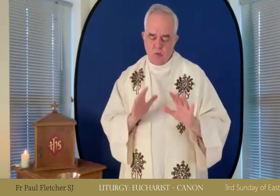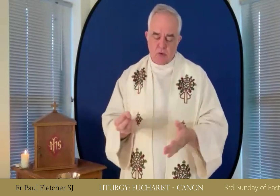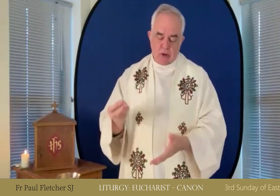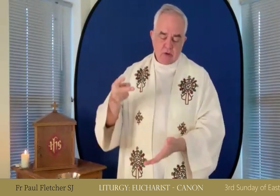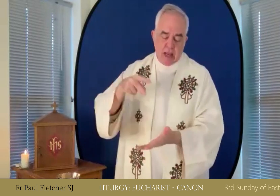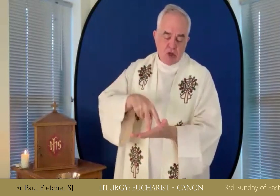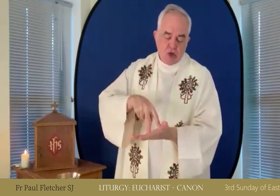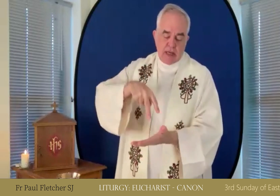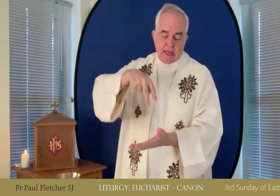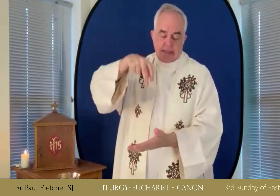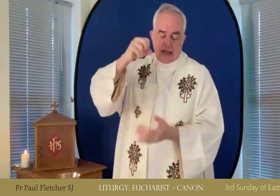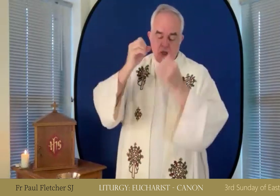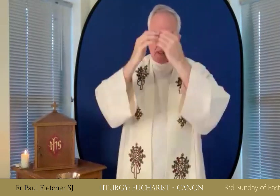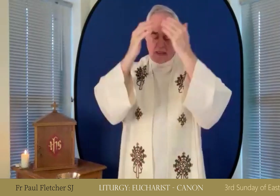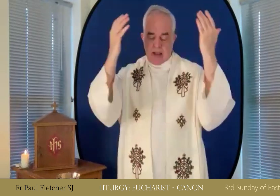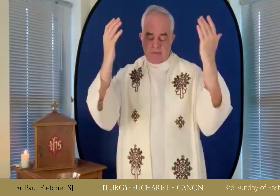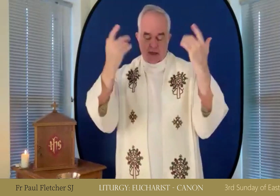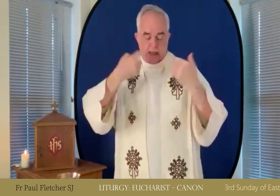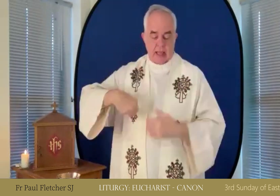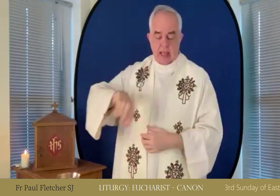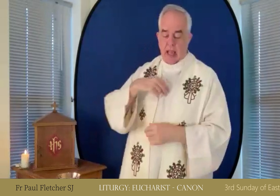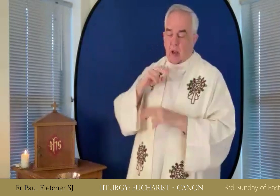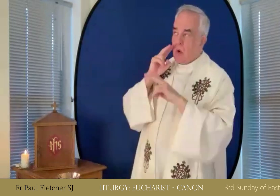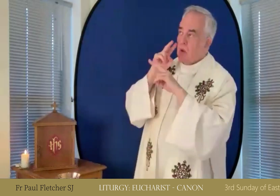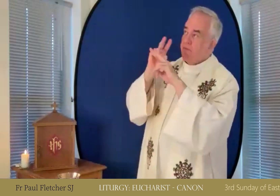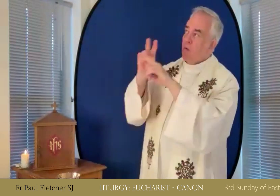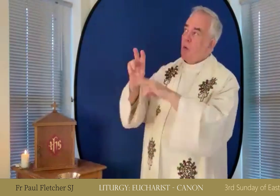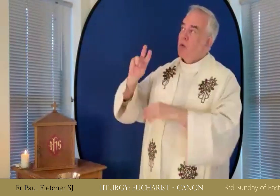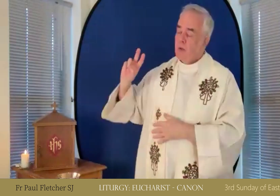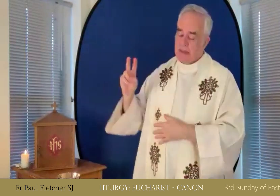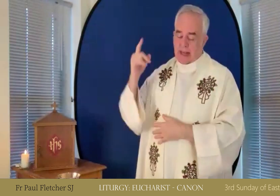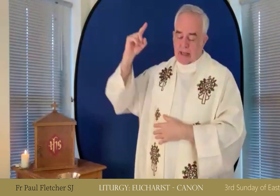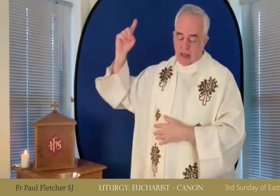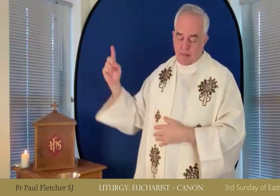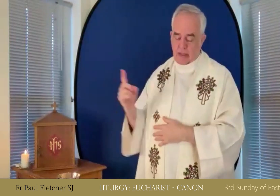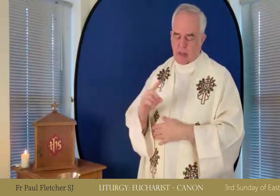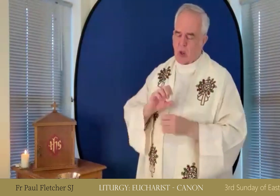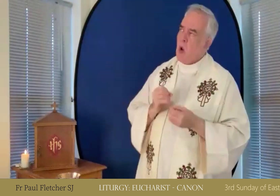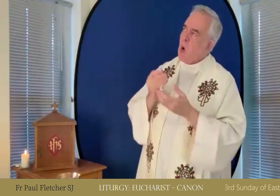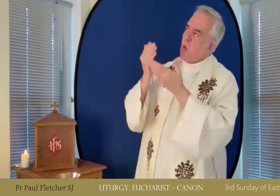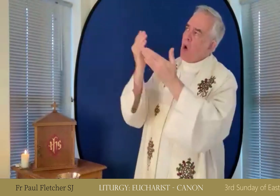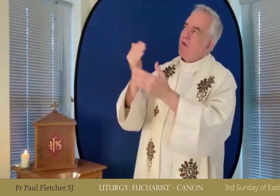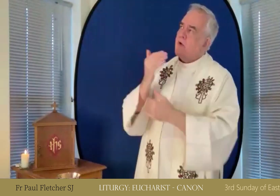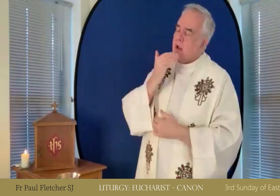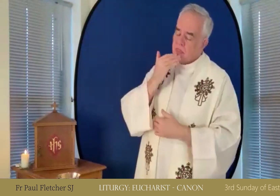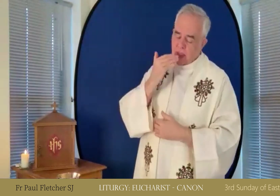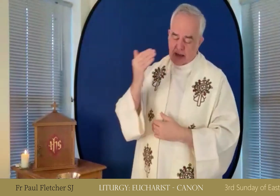wondrous resurrection and ascension in heaven, as we look forward to the second coming, we offer in